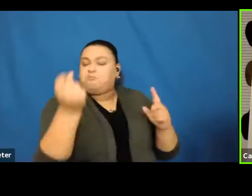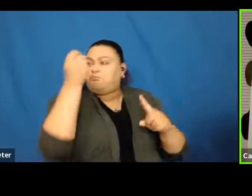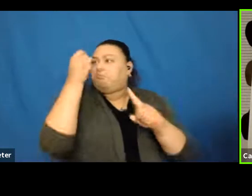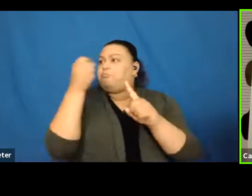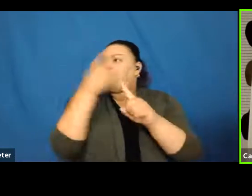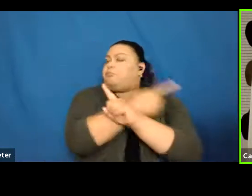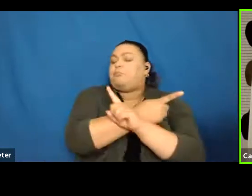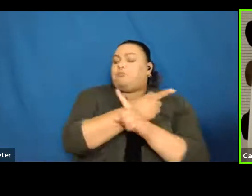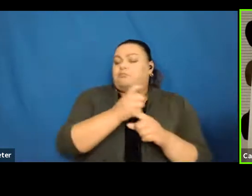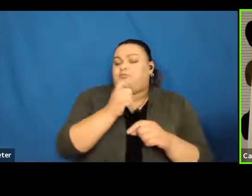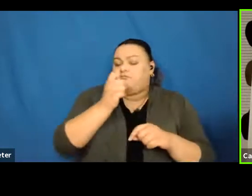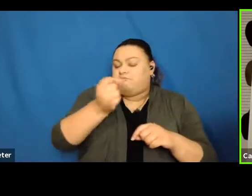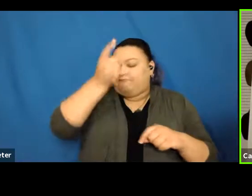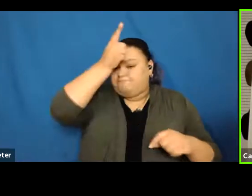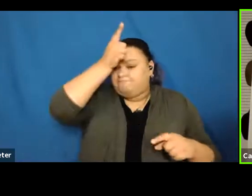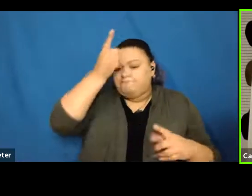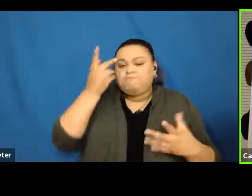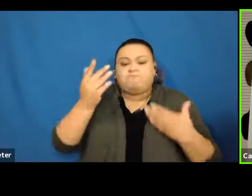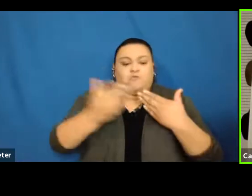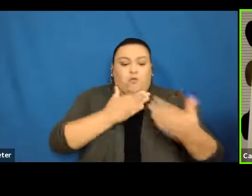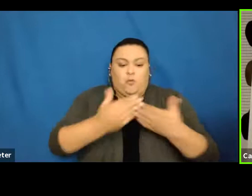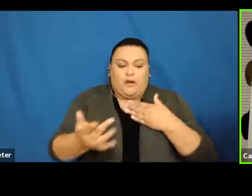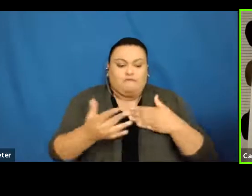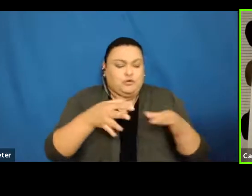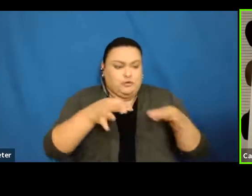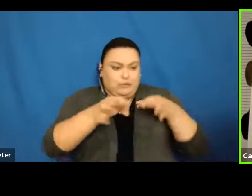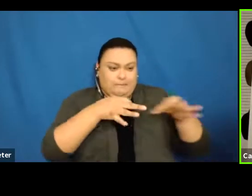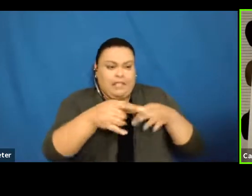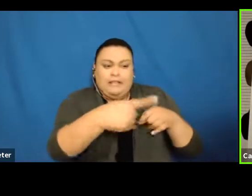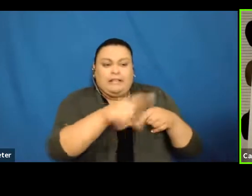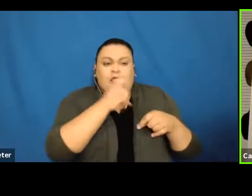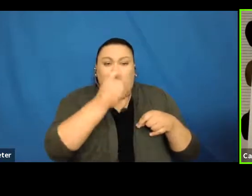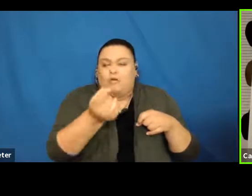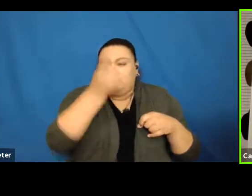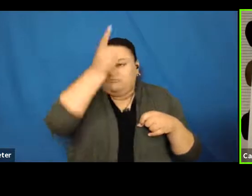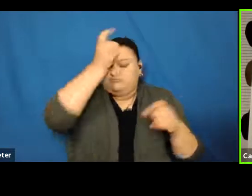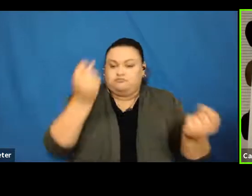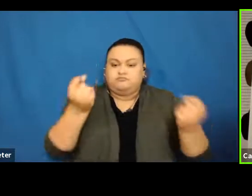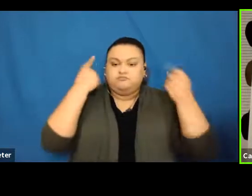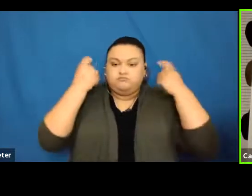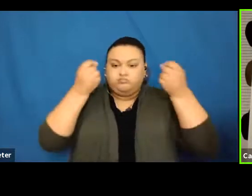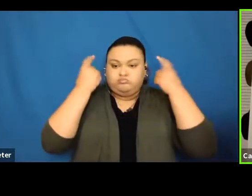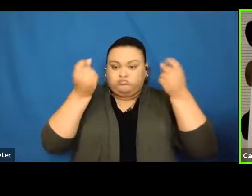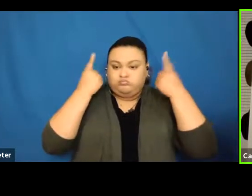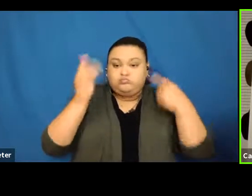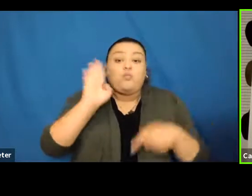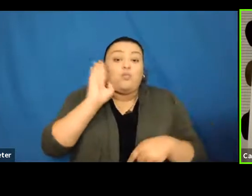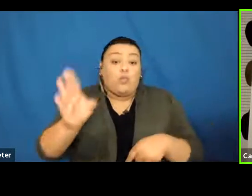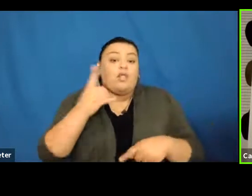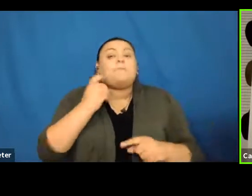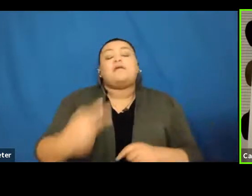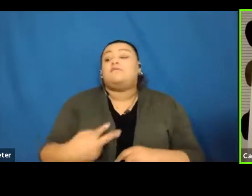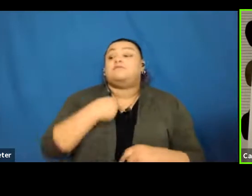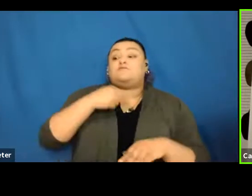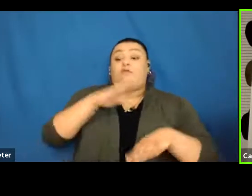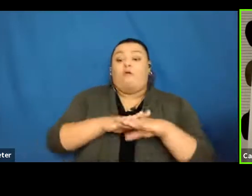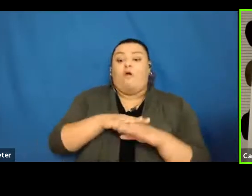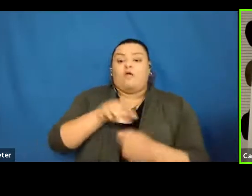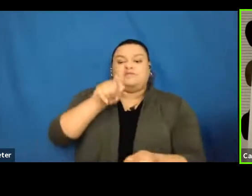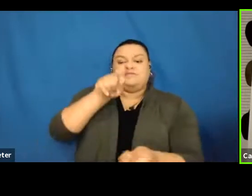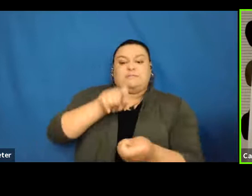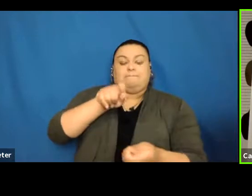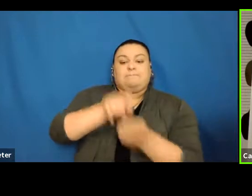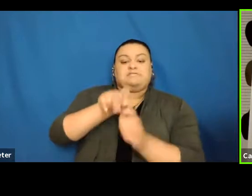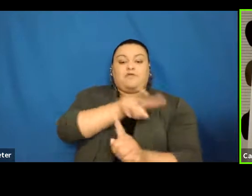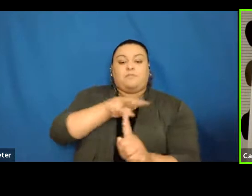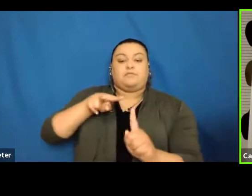mindset of what Trump represented, it's not going to go far because they're all stuck on a particular paradigm of